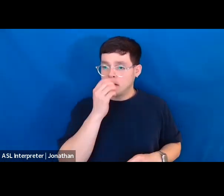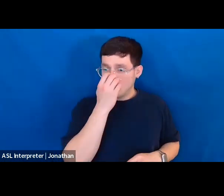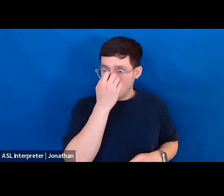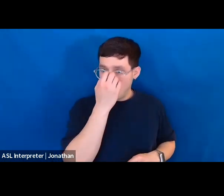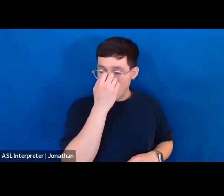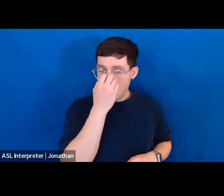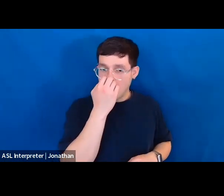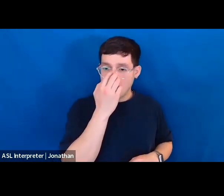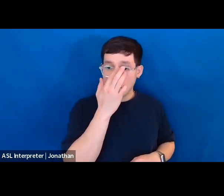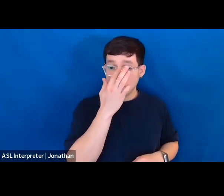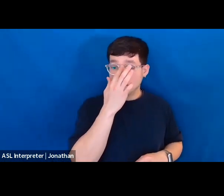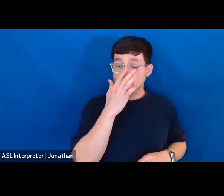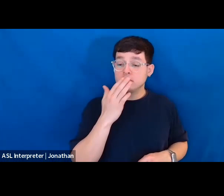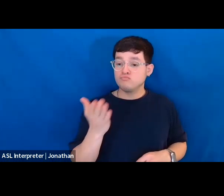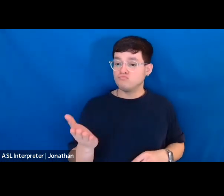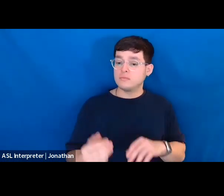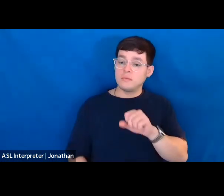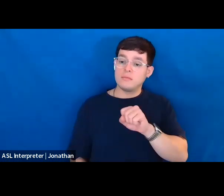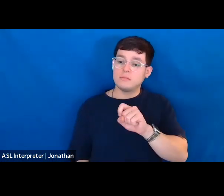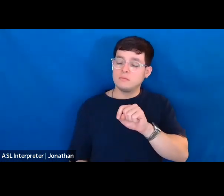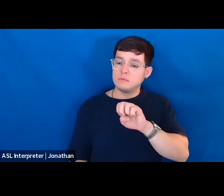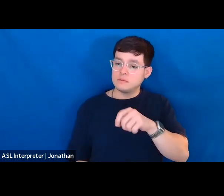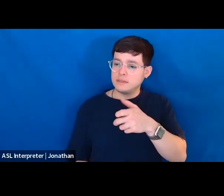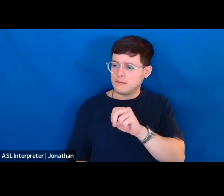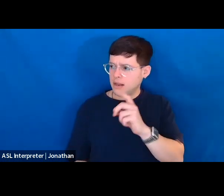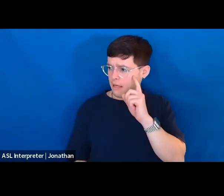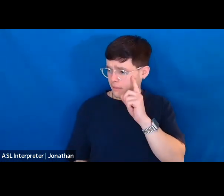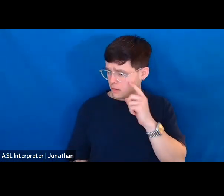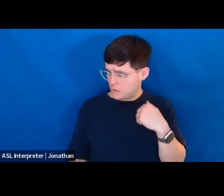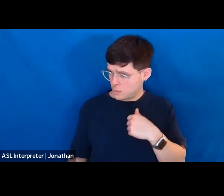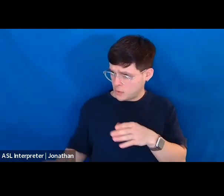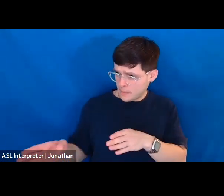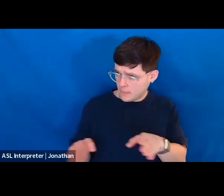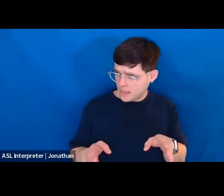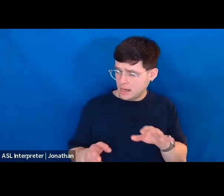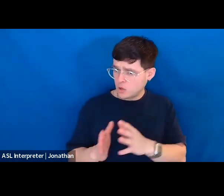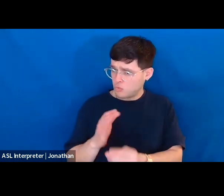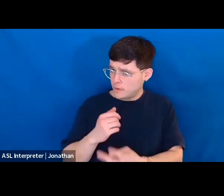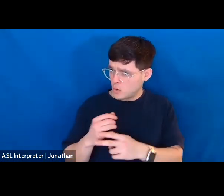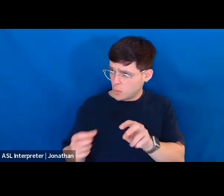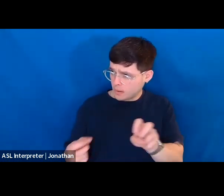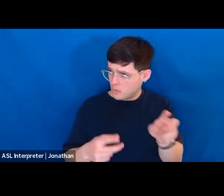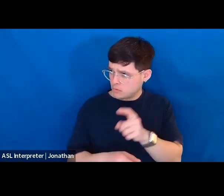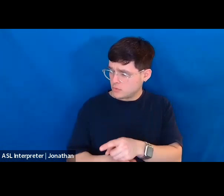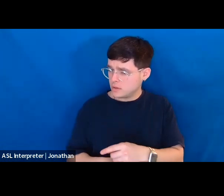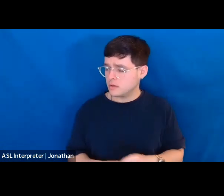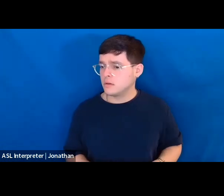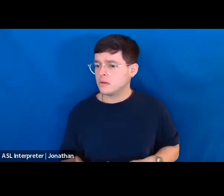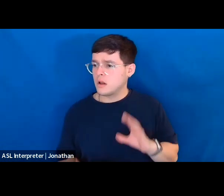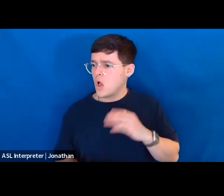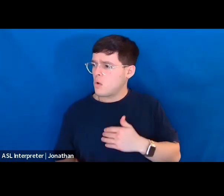And Stephen, I think we're also planning on posting the recording. Is that correct, on our